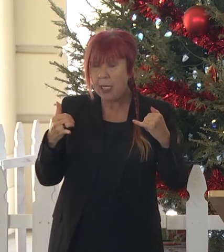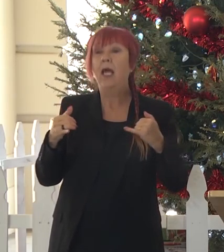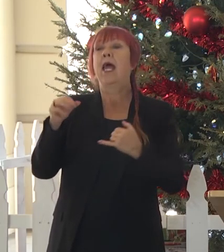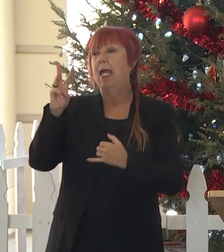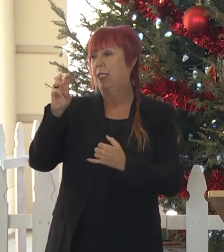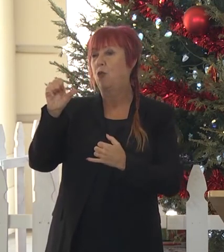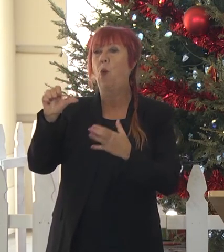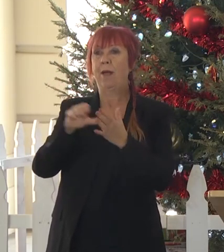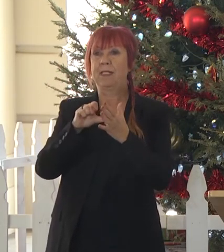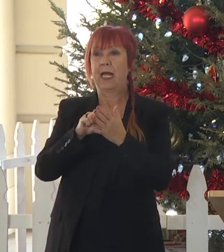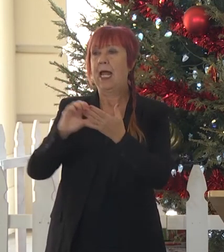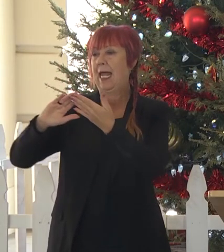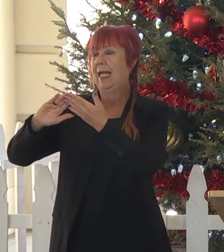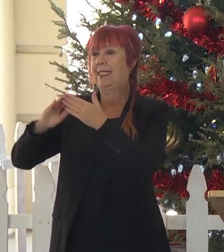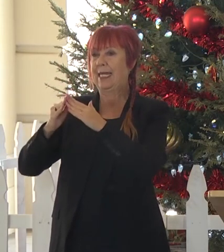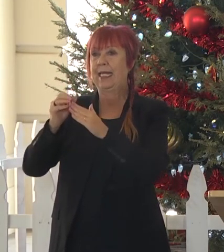website,